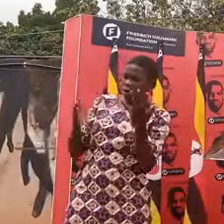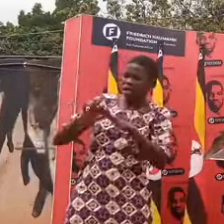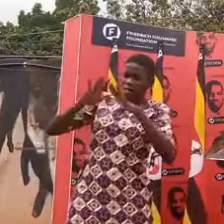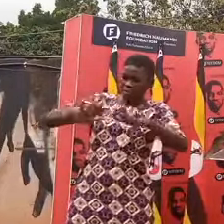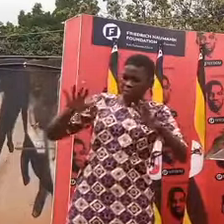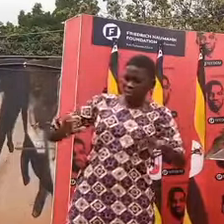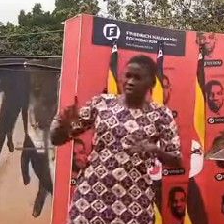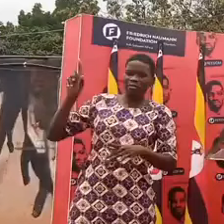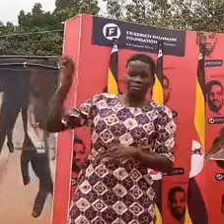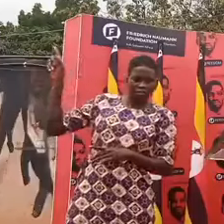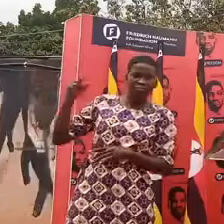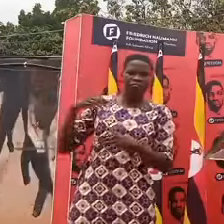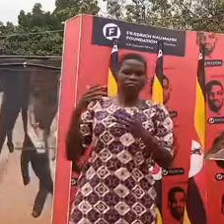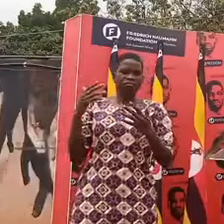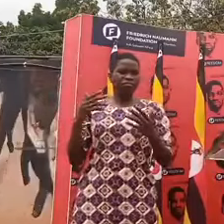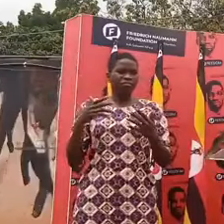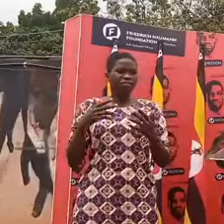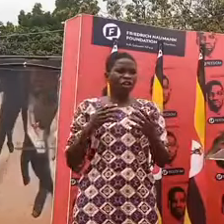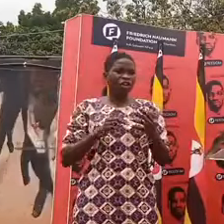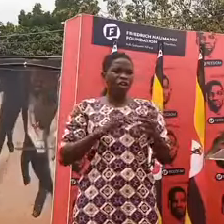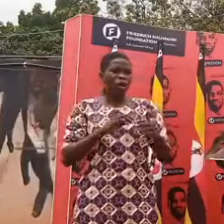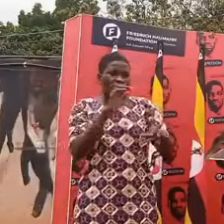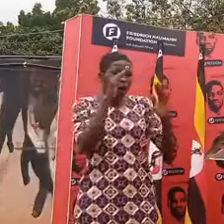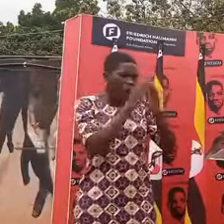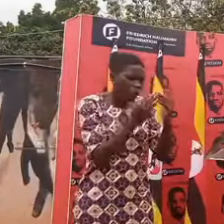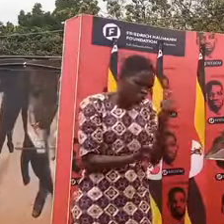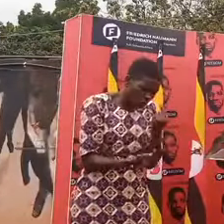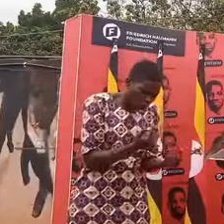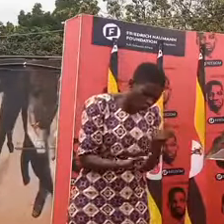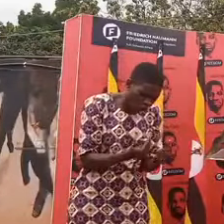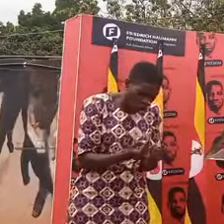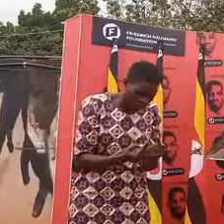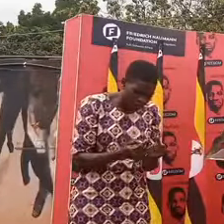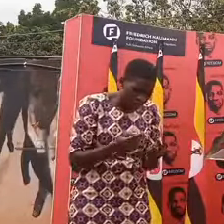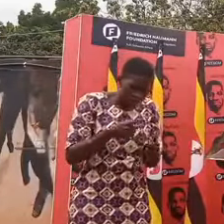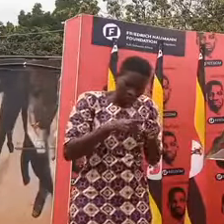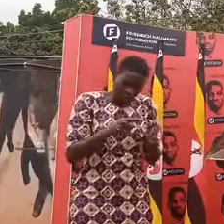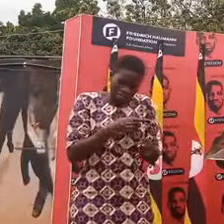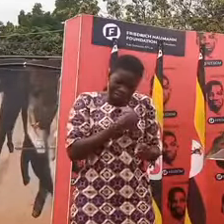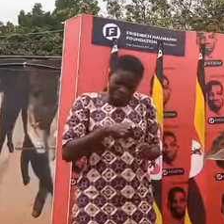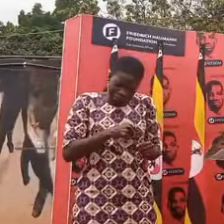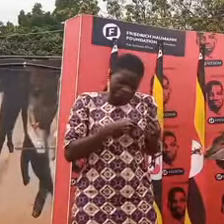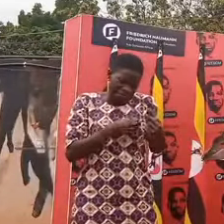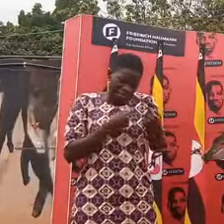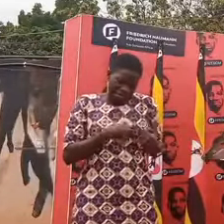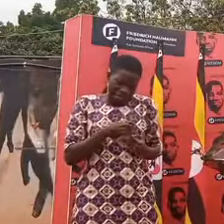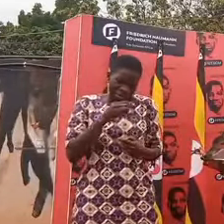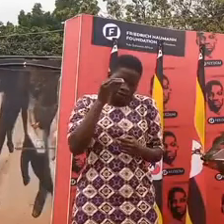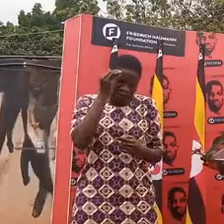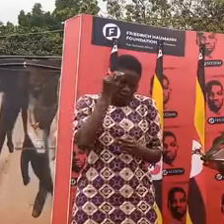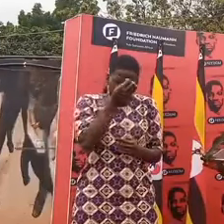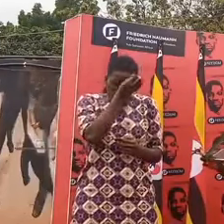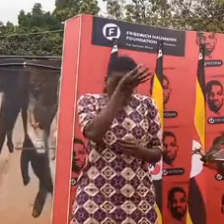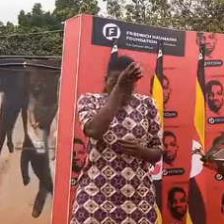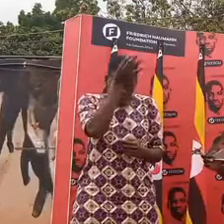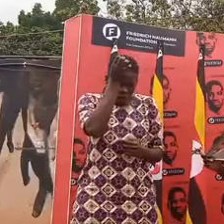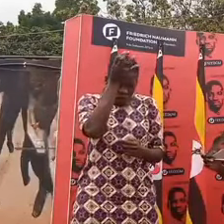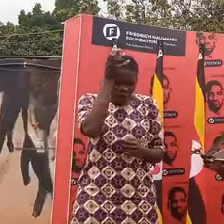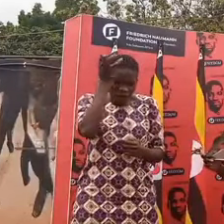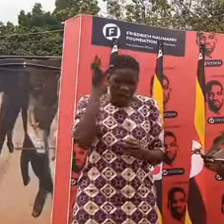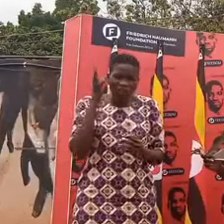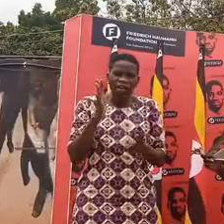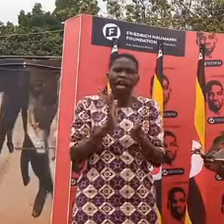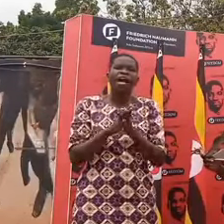where women we have power and start holding not only those conversations, but putting it